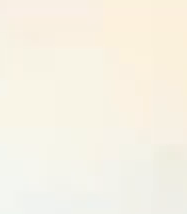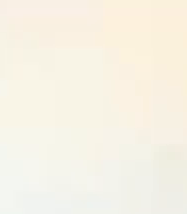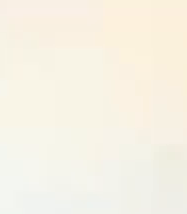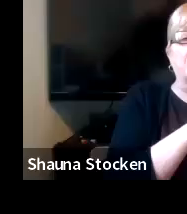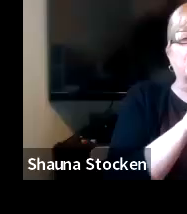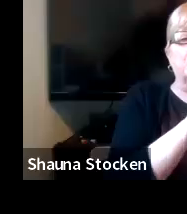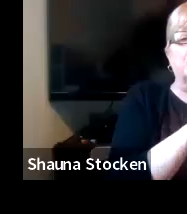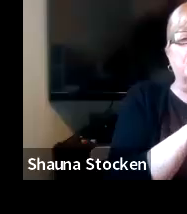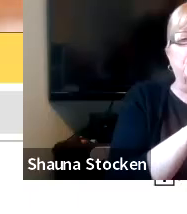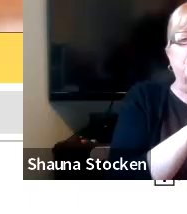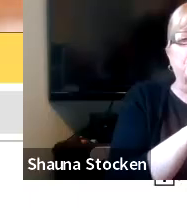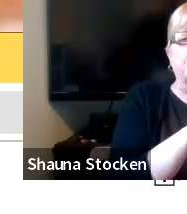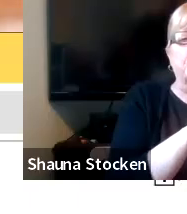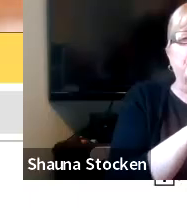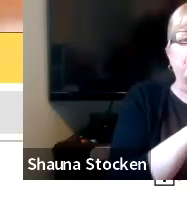say